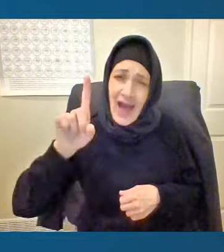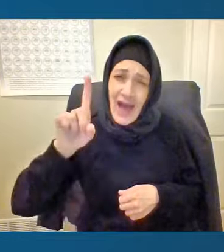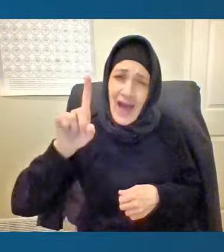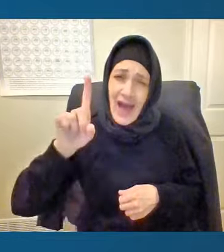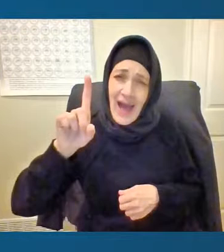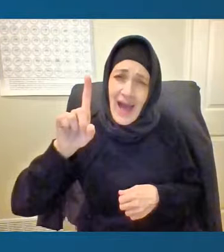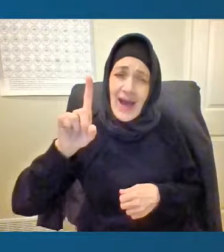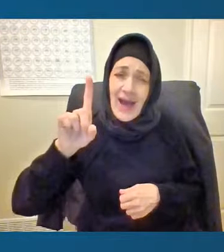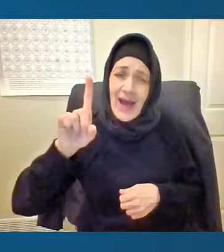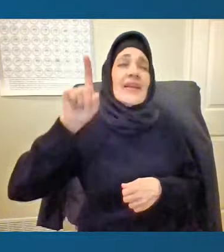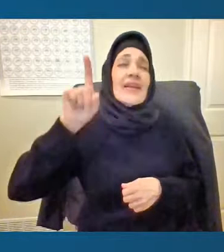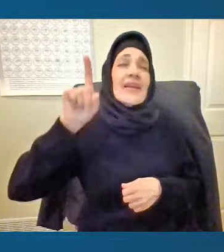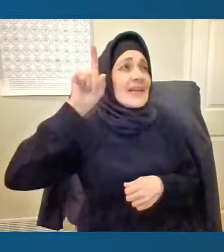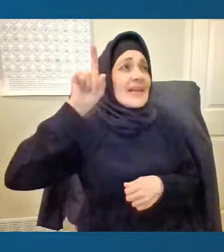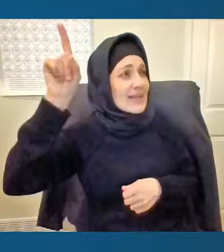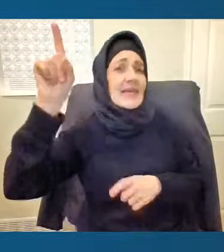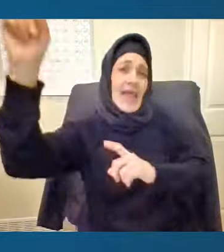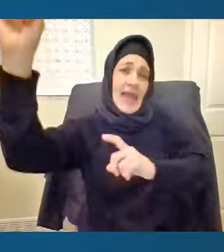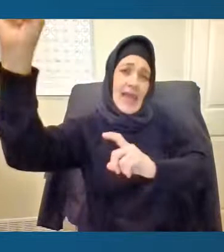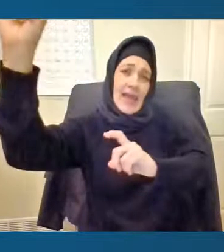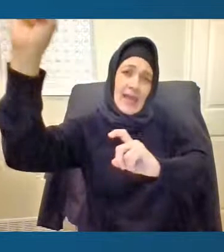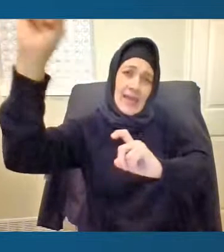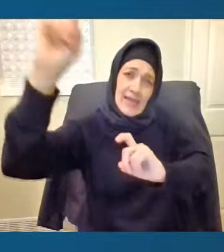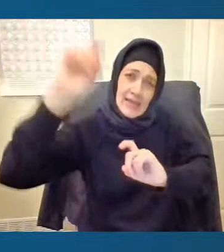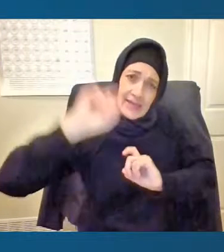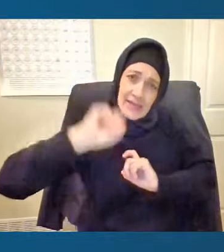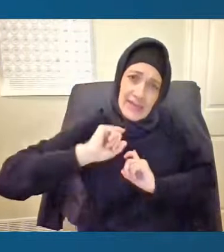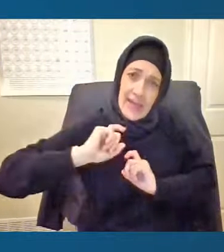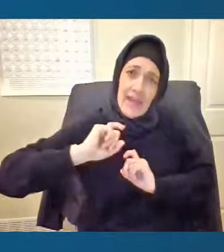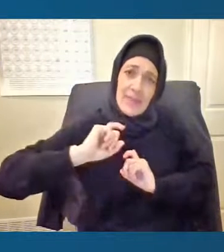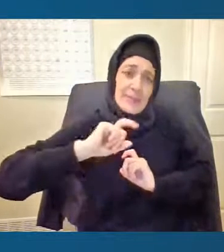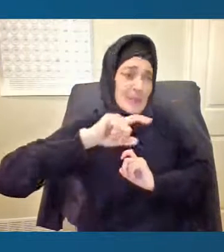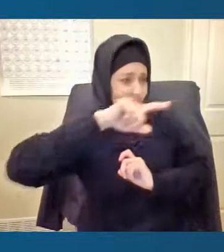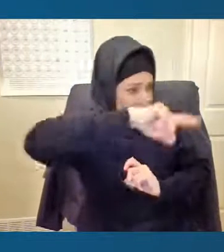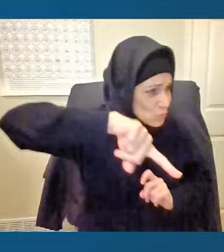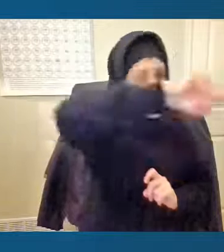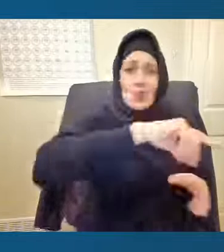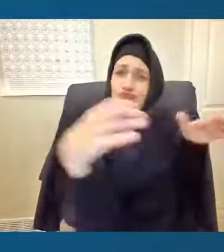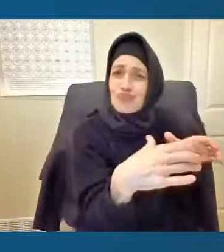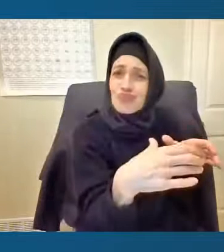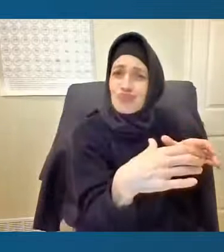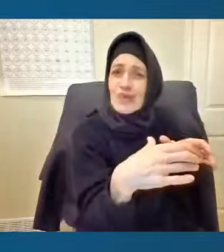has given me such company that will straighten me out when I get off track.